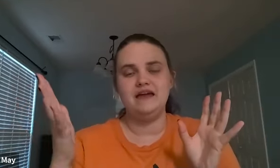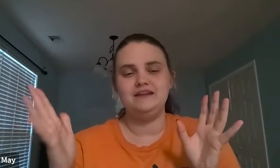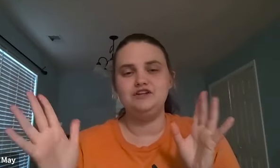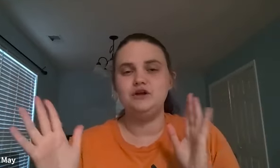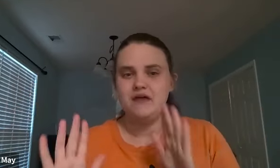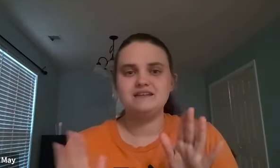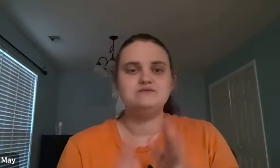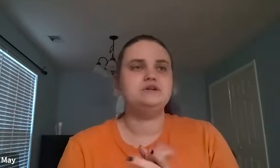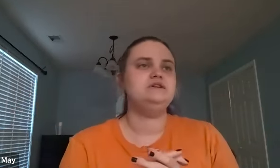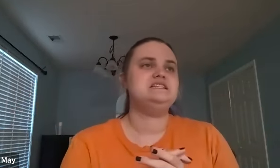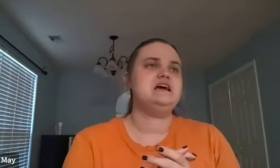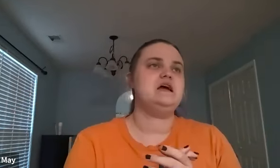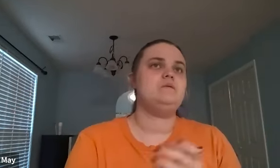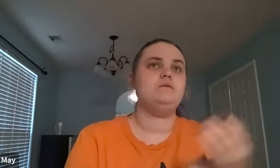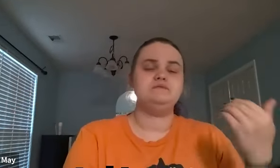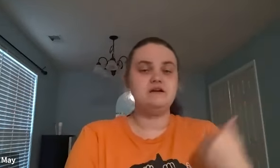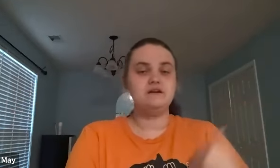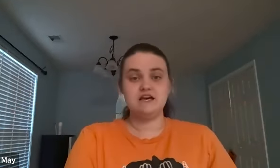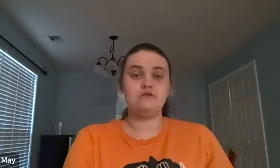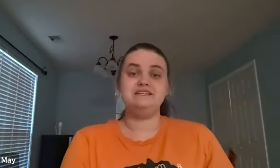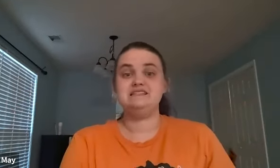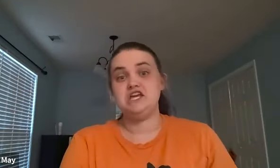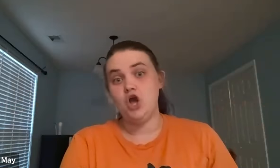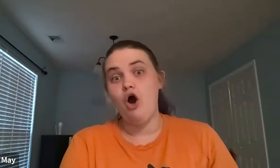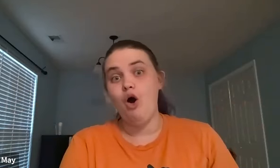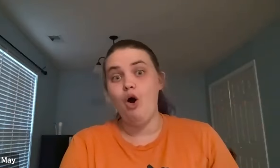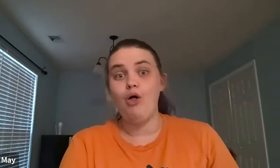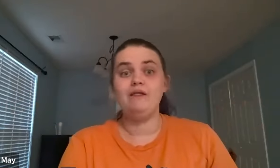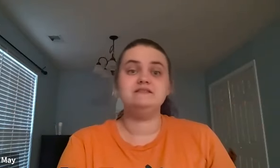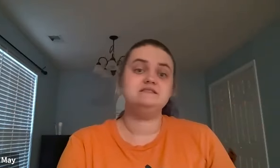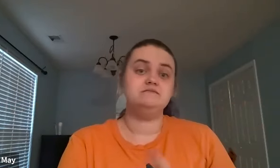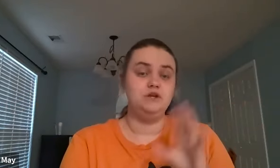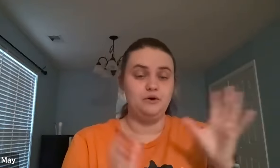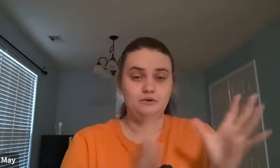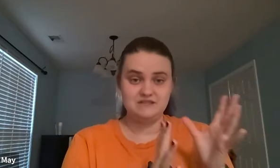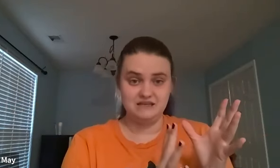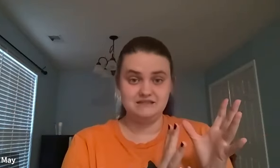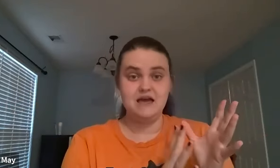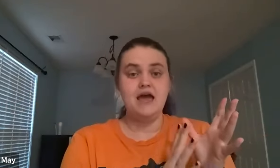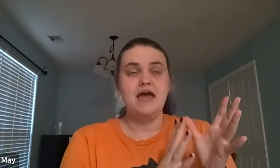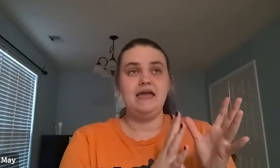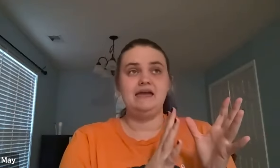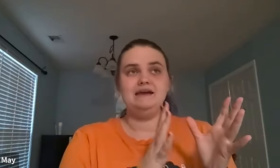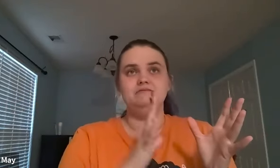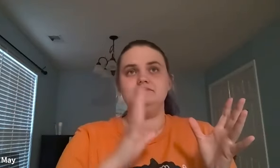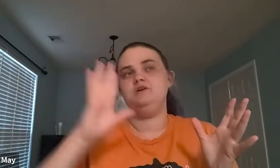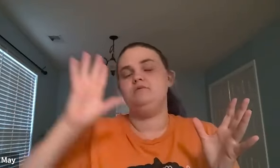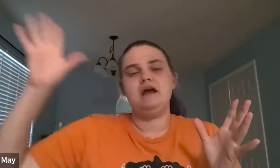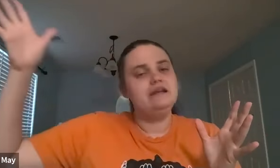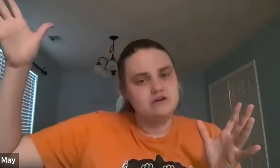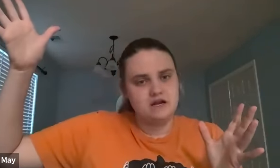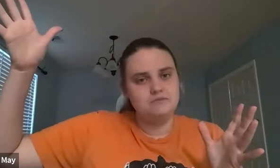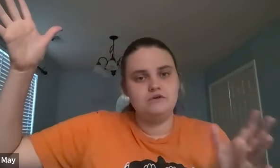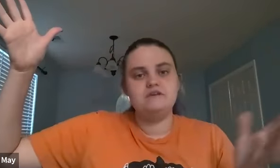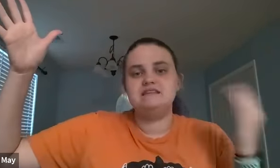and that's when you say, well, down in the South, we tend to say y'all and those things. And you may not hear that up north. It's the